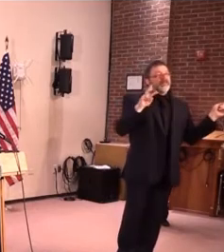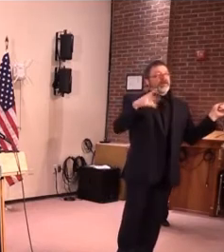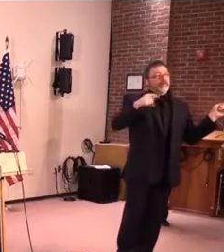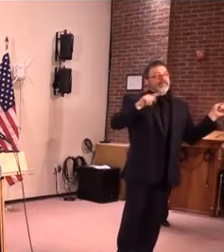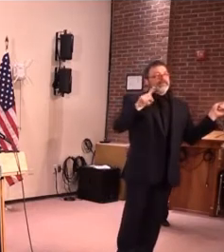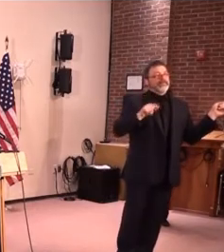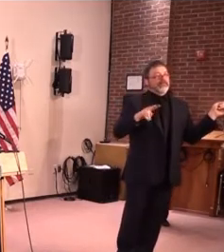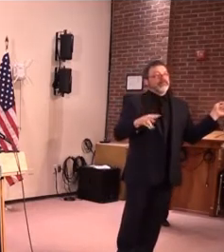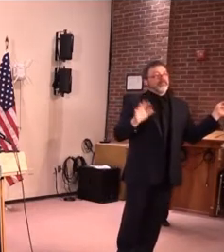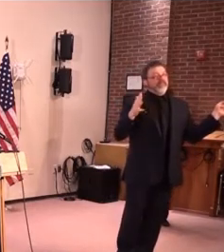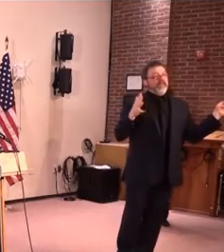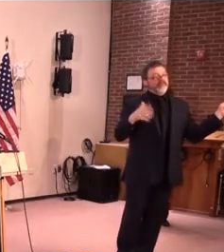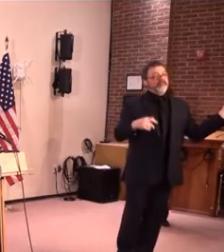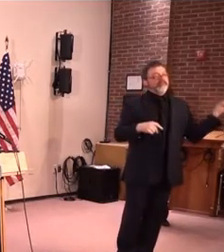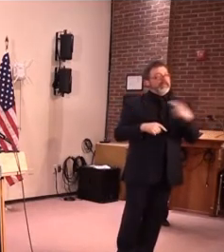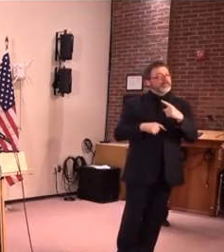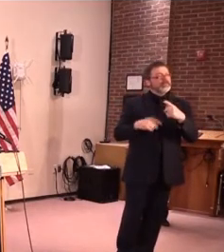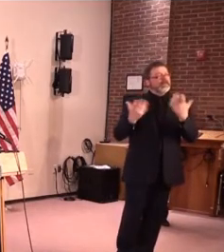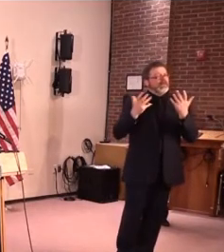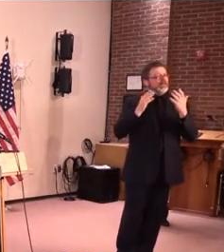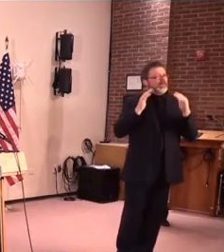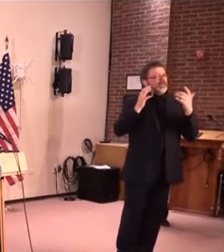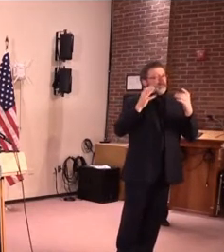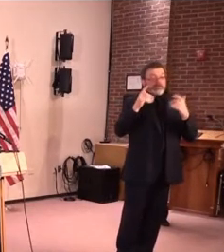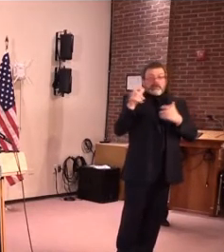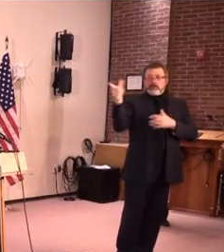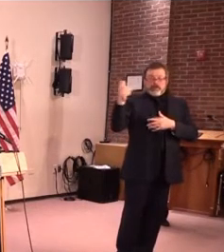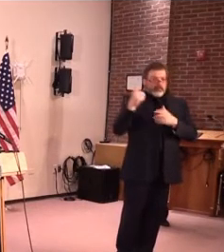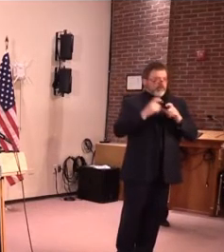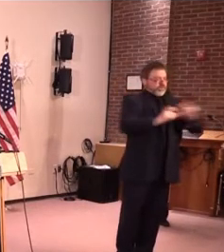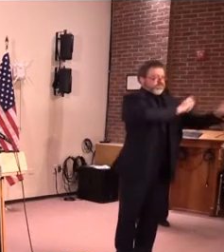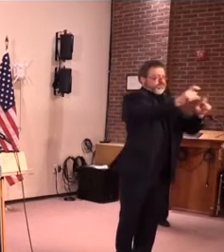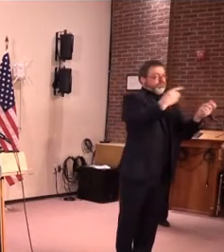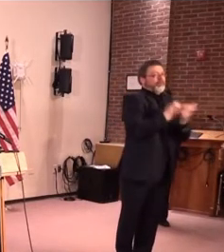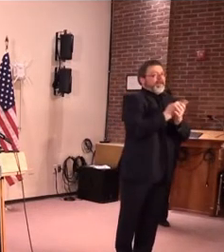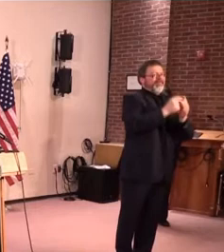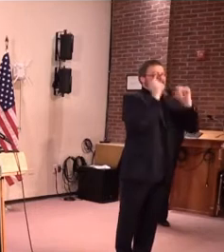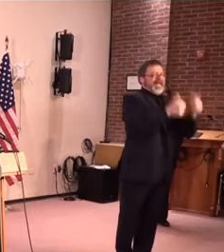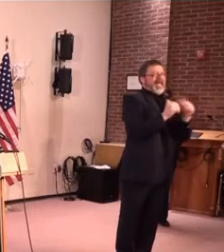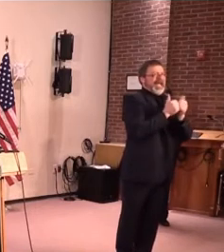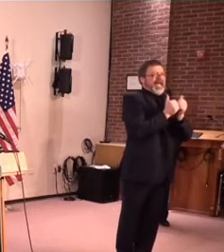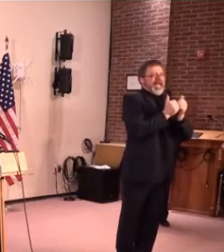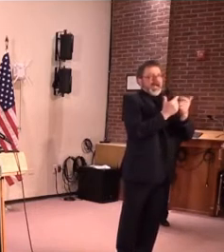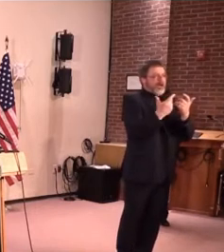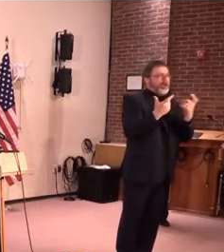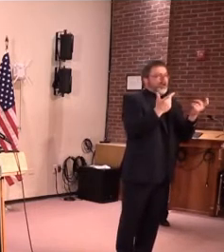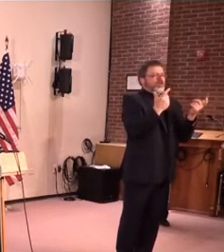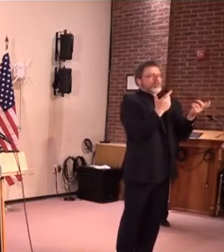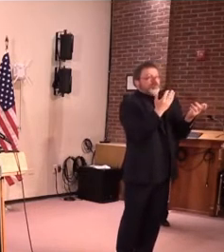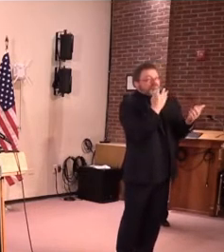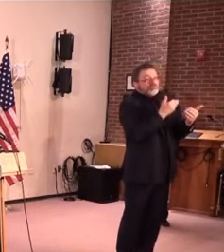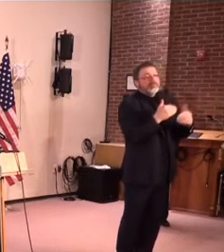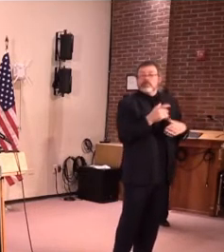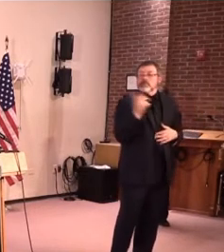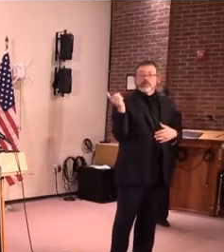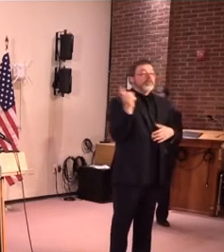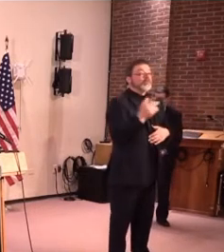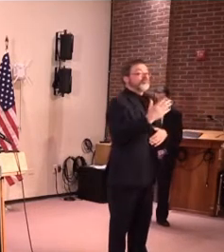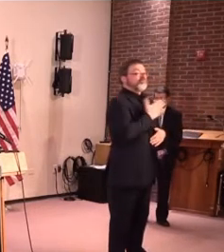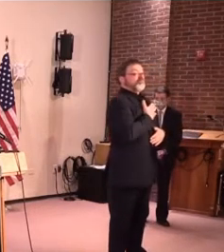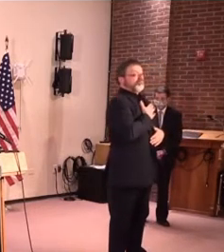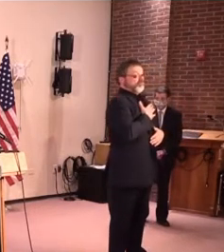Sir, you know, it's our hope to get the money in the hands of these small businesses as soon as possible. As the governor has mentioned,